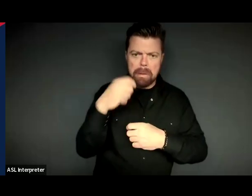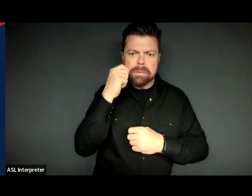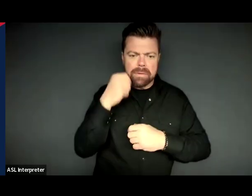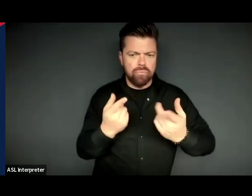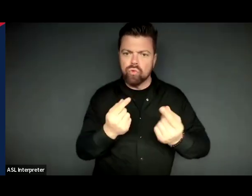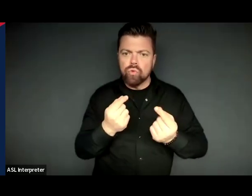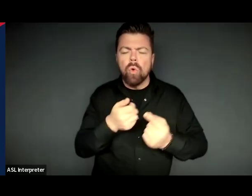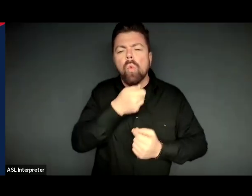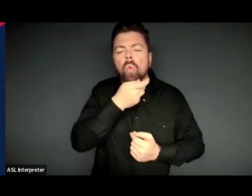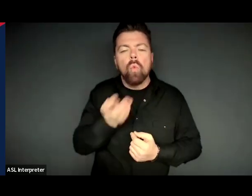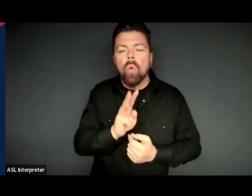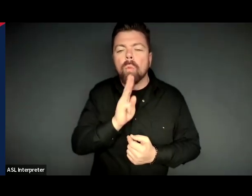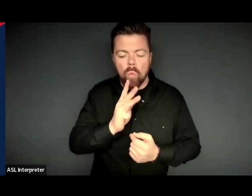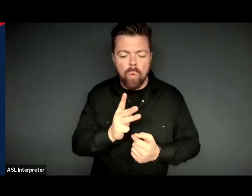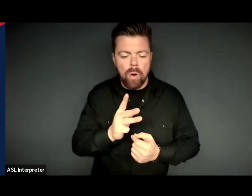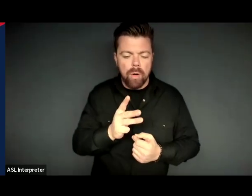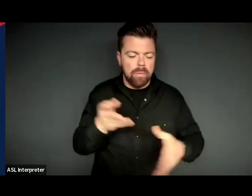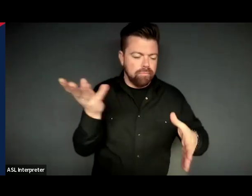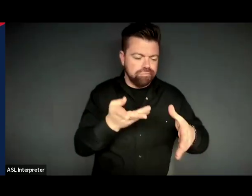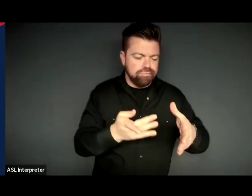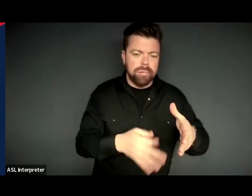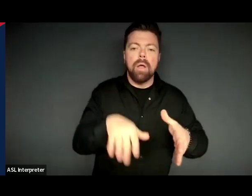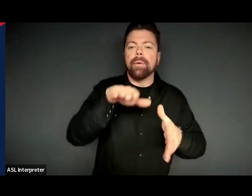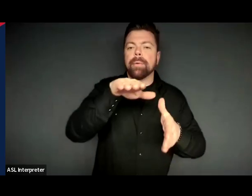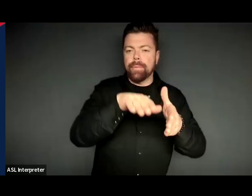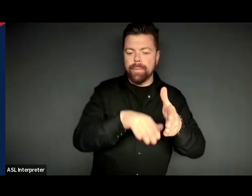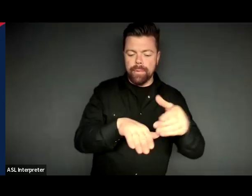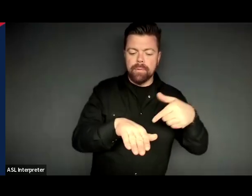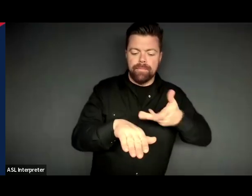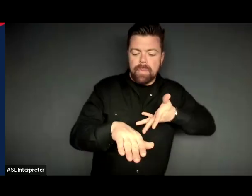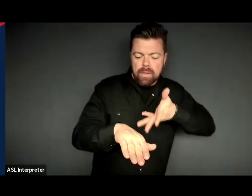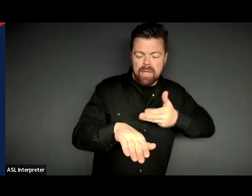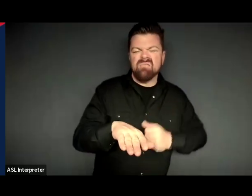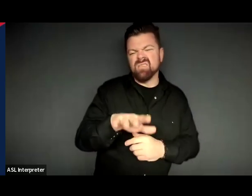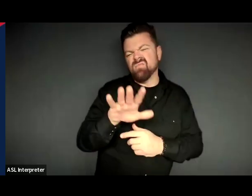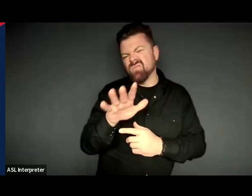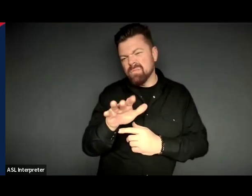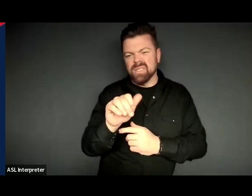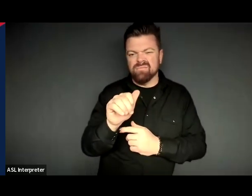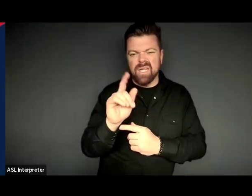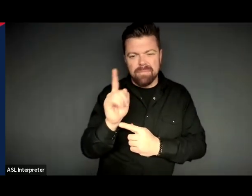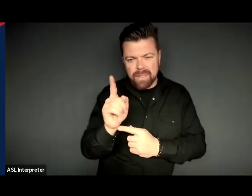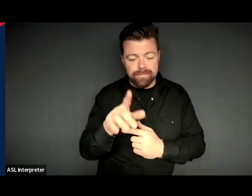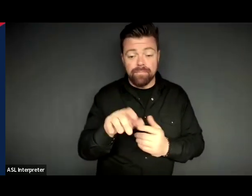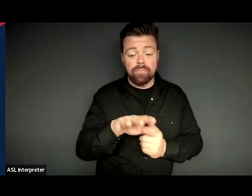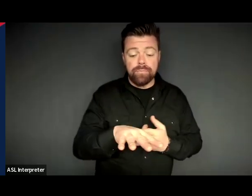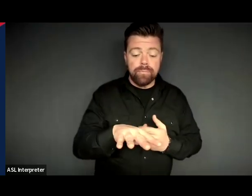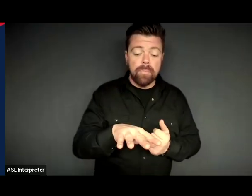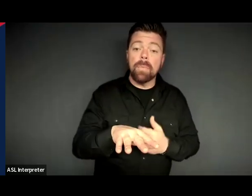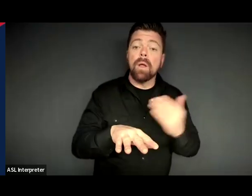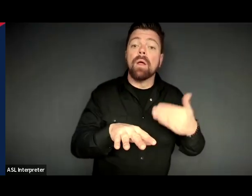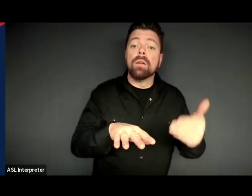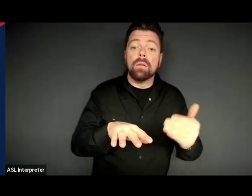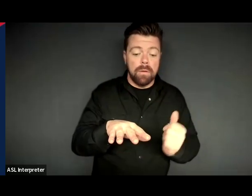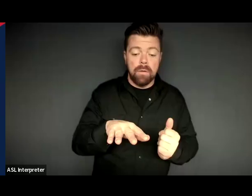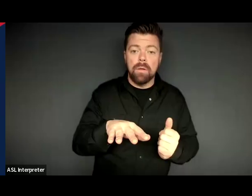it in some warm water. Let it sit there for 5 or 10 minutes, and then just take a wet washcloth and just buff